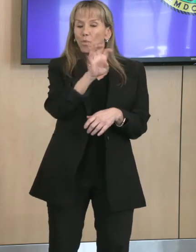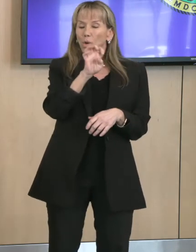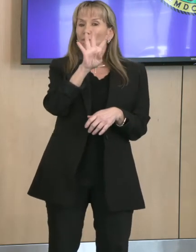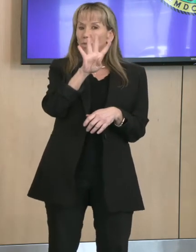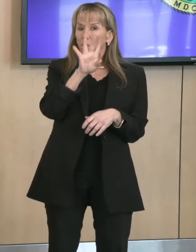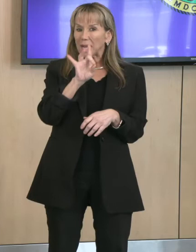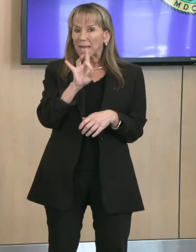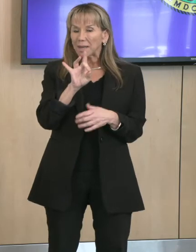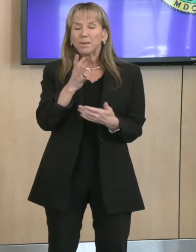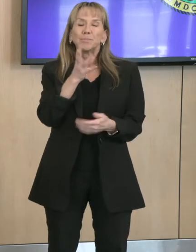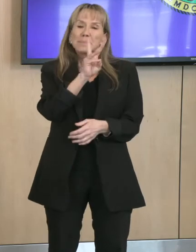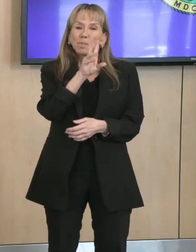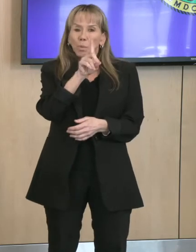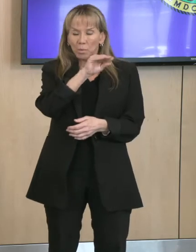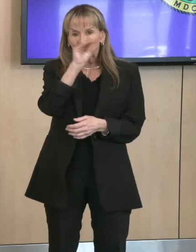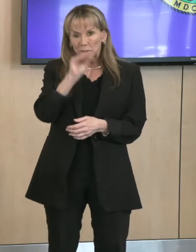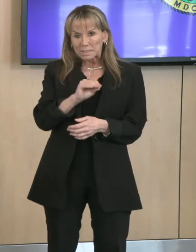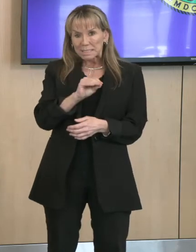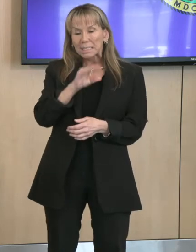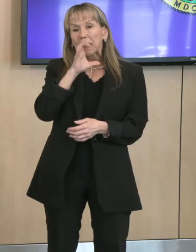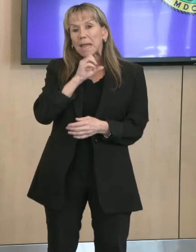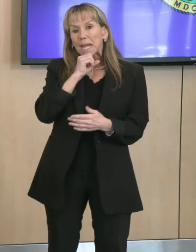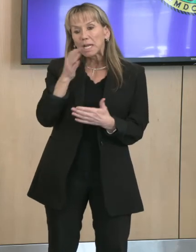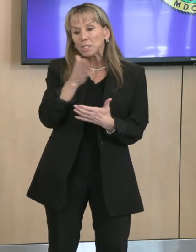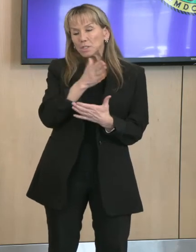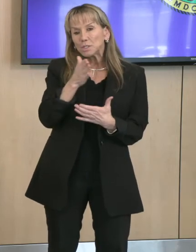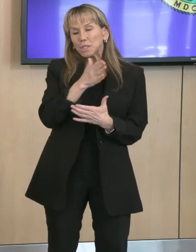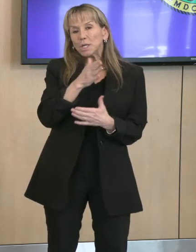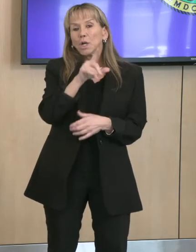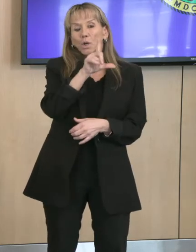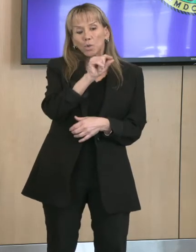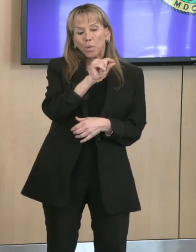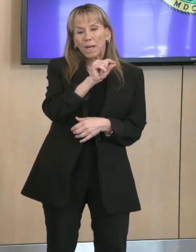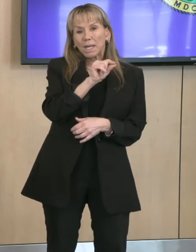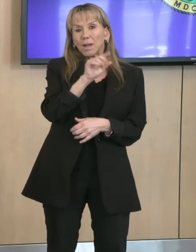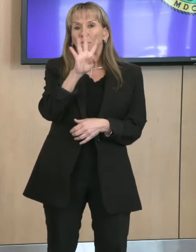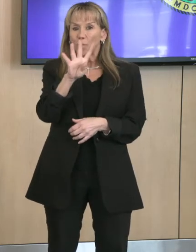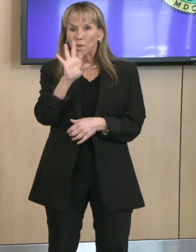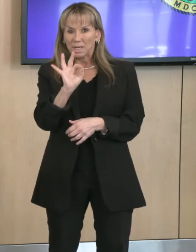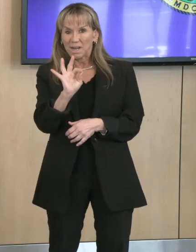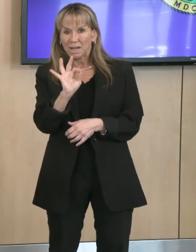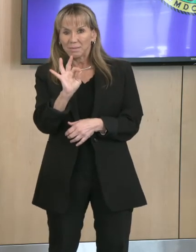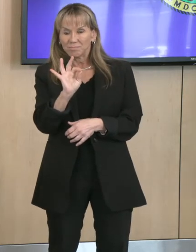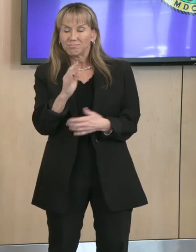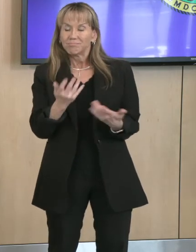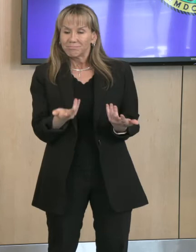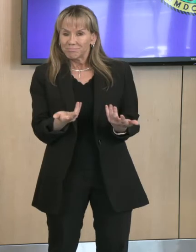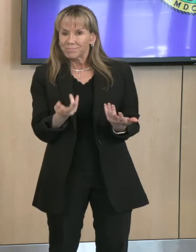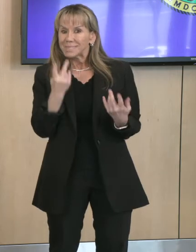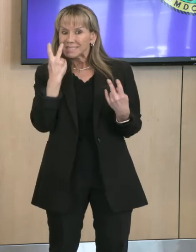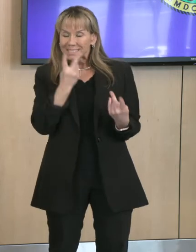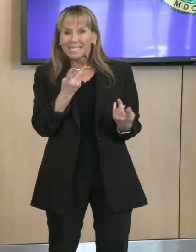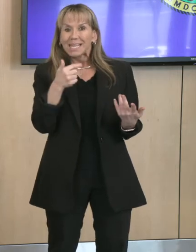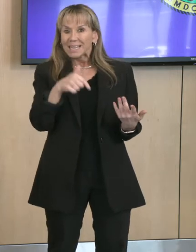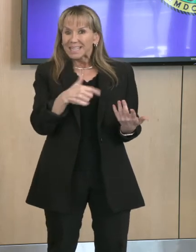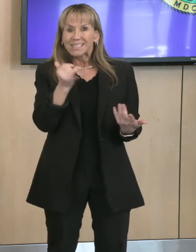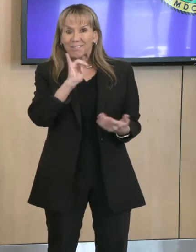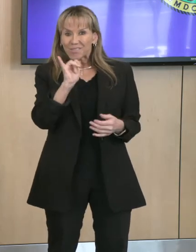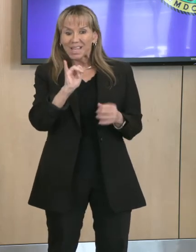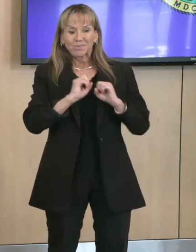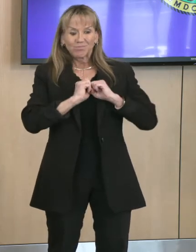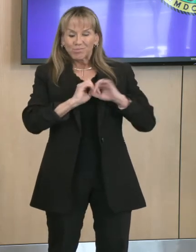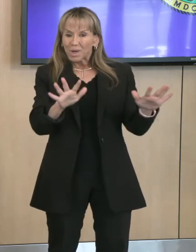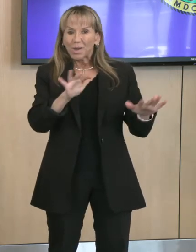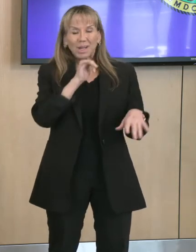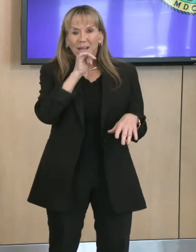or 61% are between the ages of 20 and 49 years of age, showing that this infection